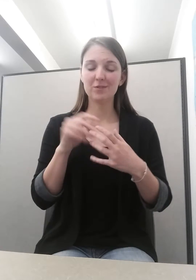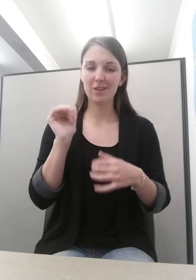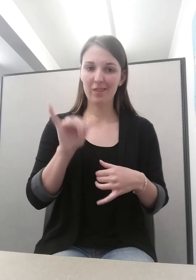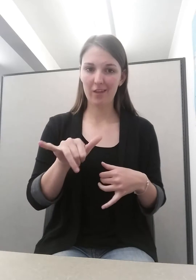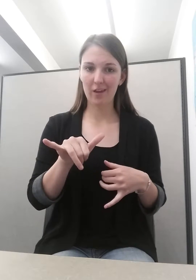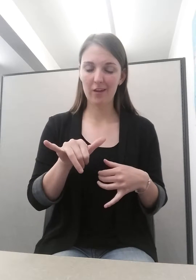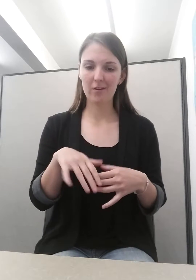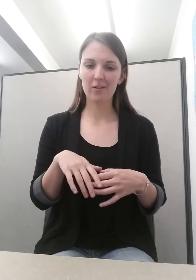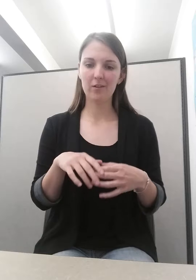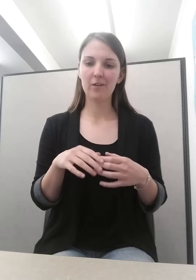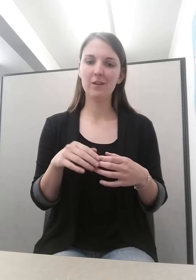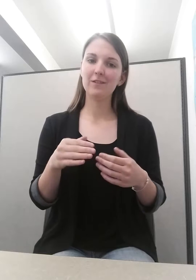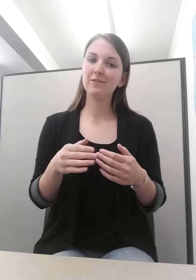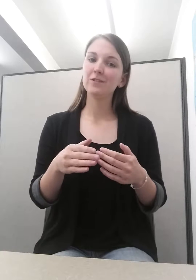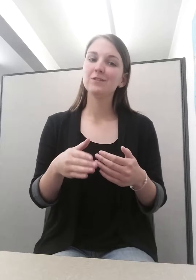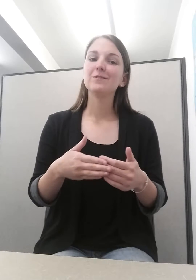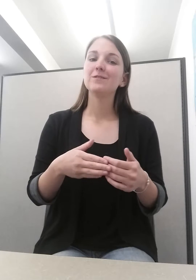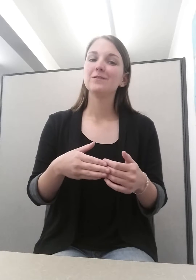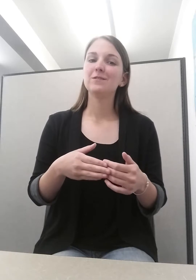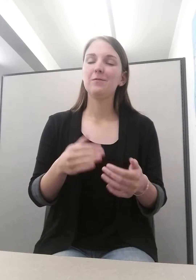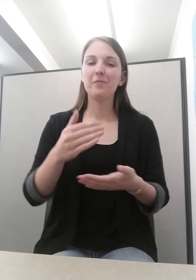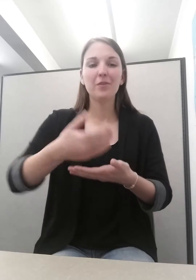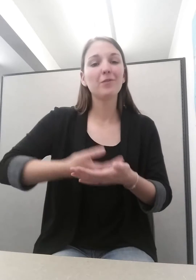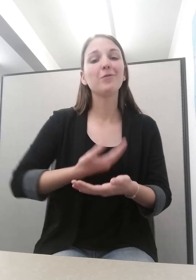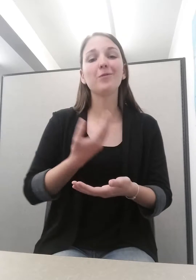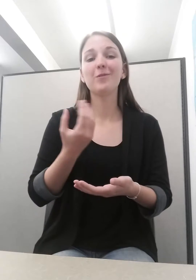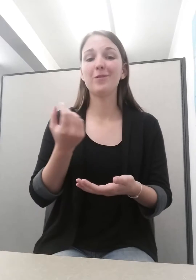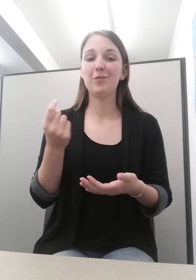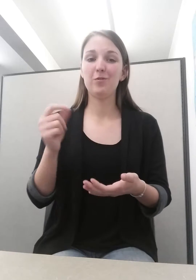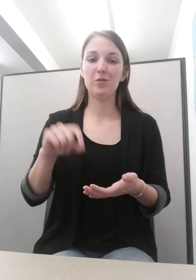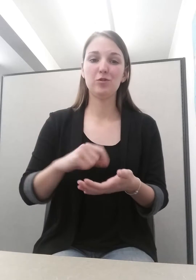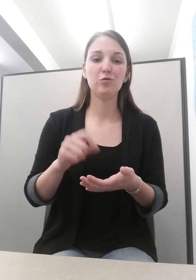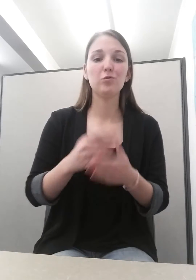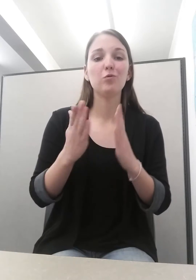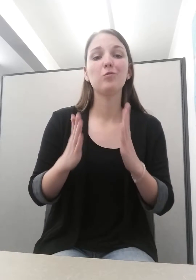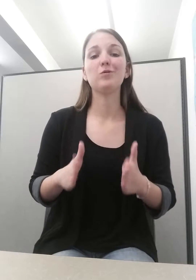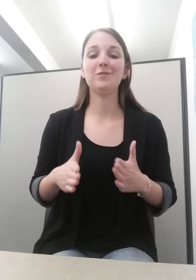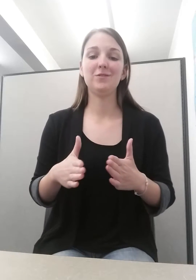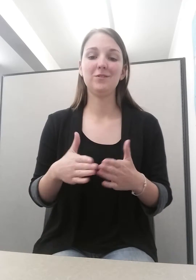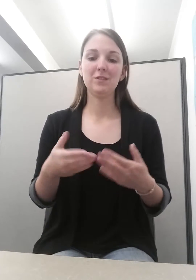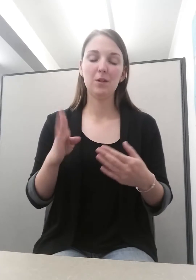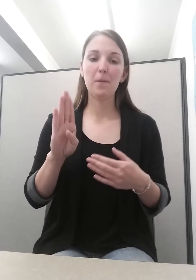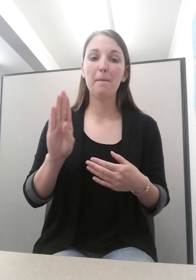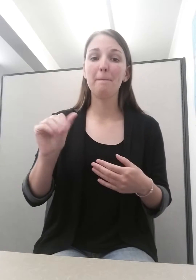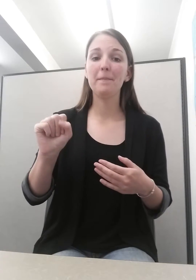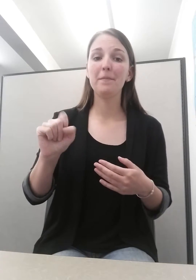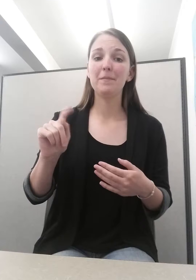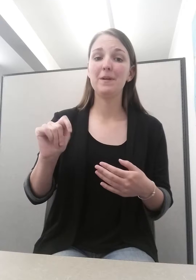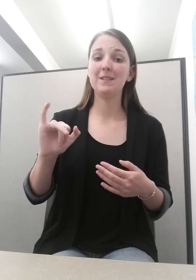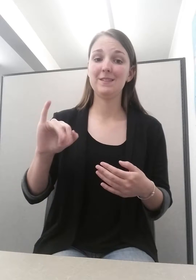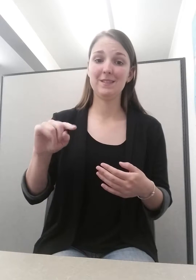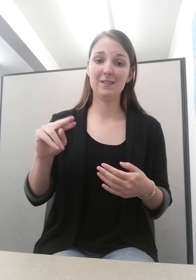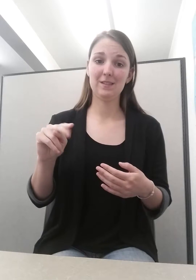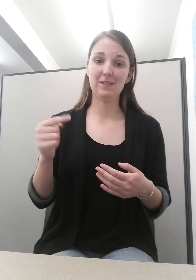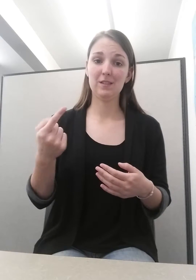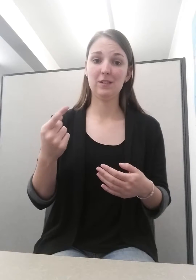new sewers it's probably best to do what we call a basting first. And a basting basically means that you sew